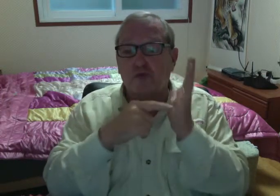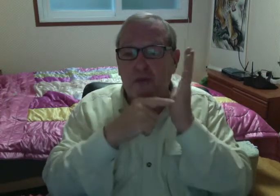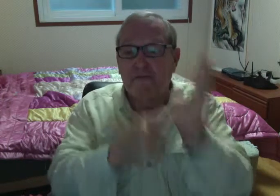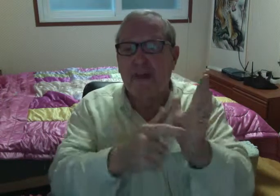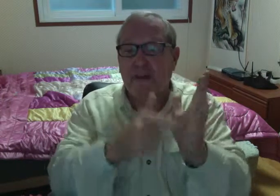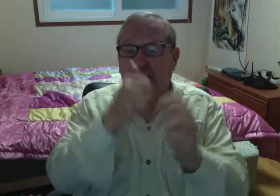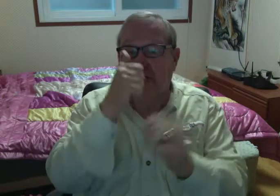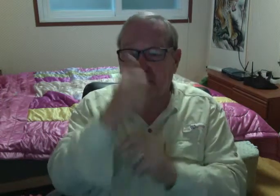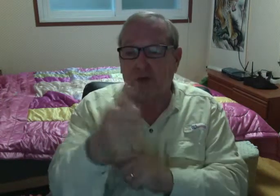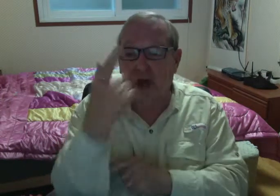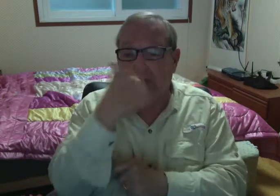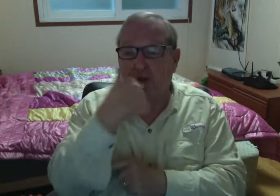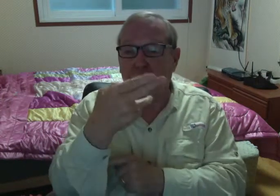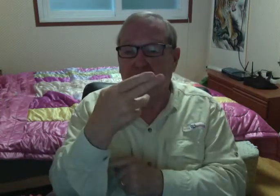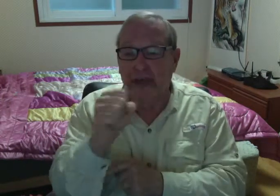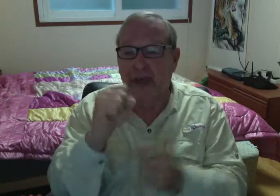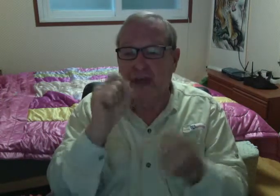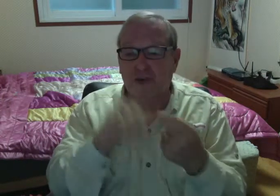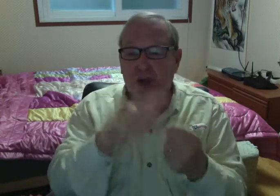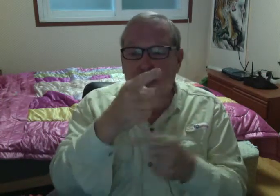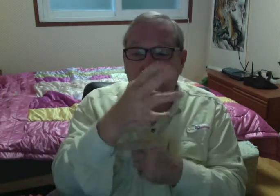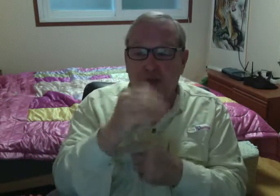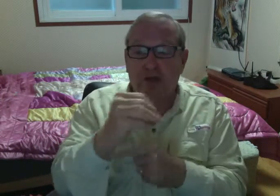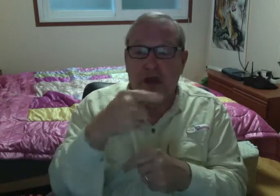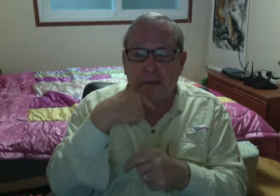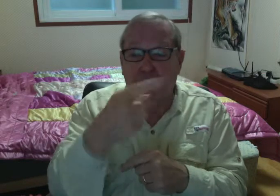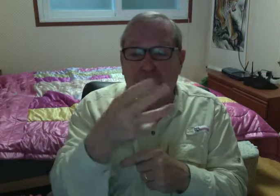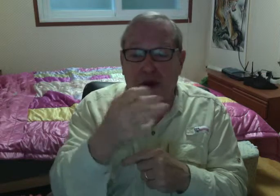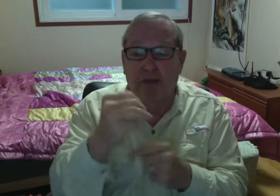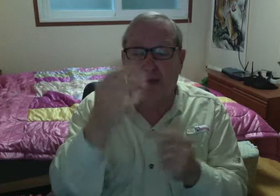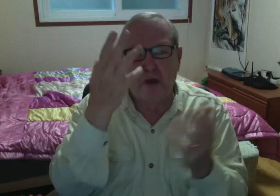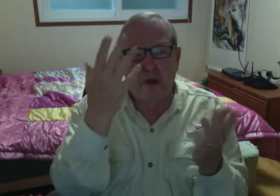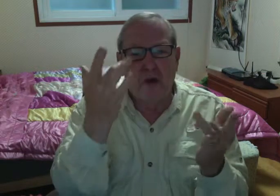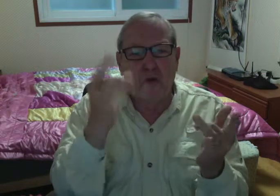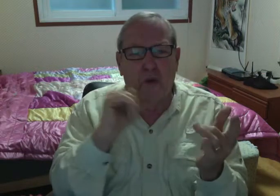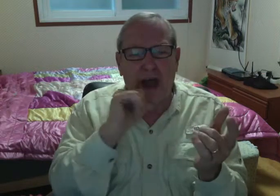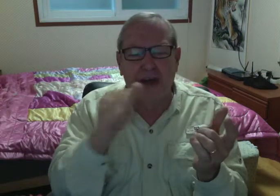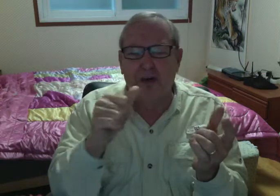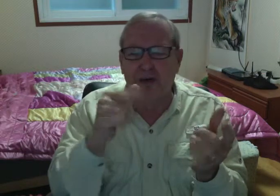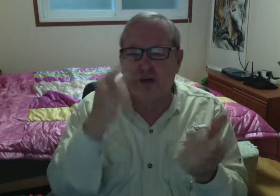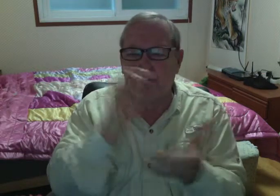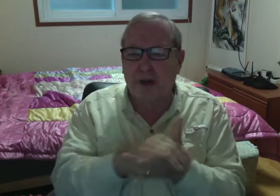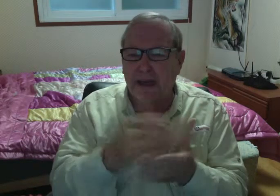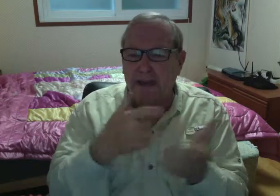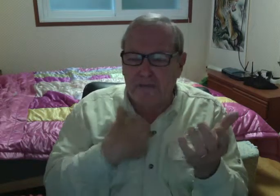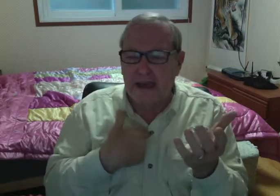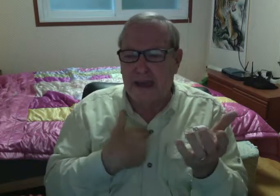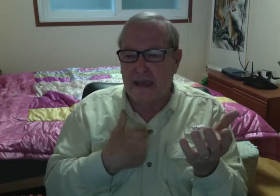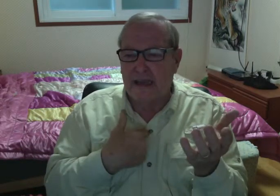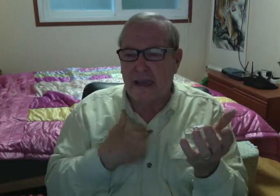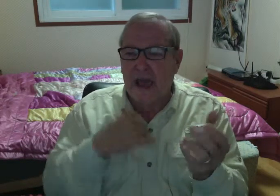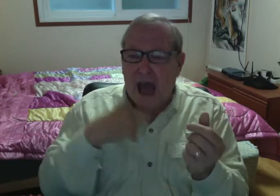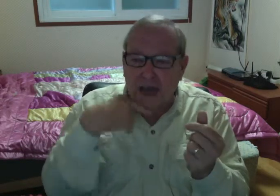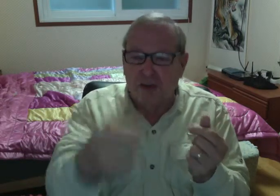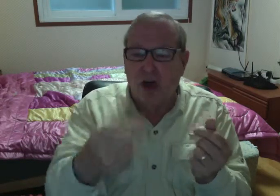and told them, "Why don't you believe me? I told you that I had to die and go away for a while."